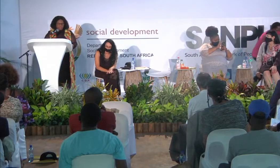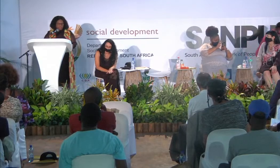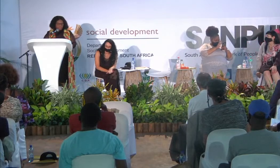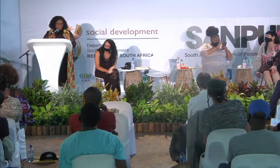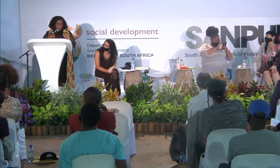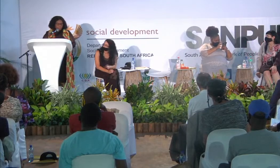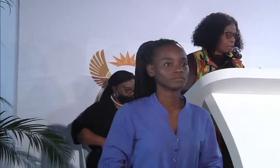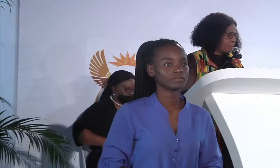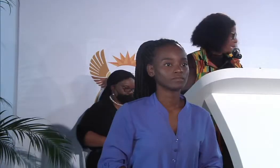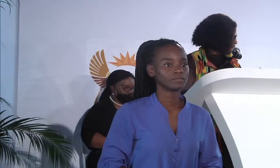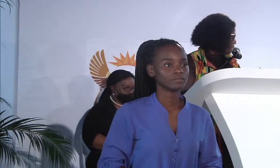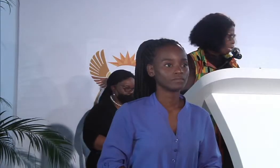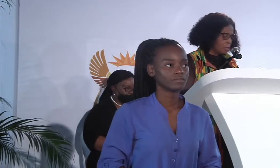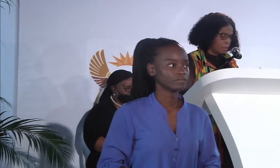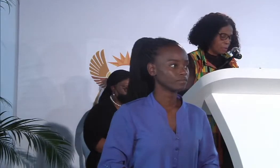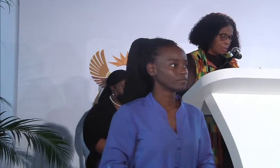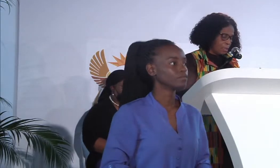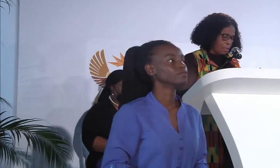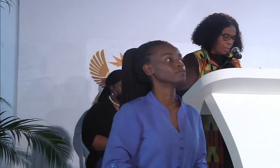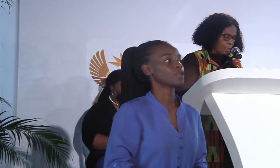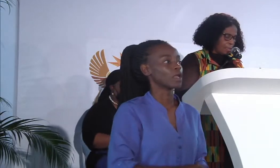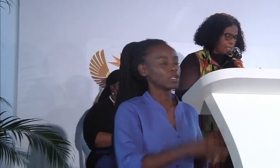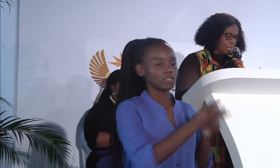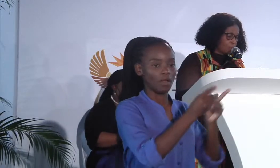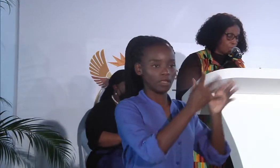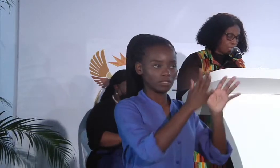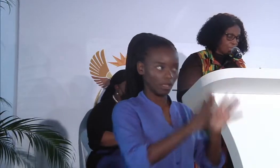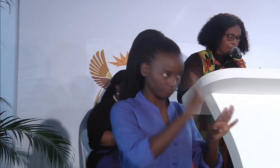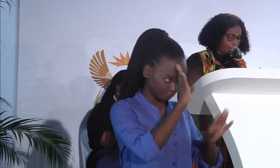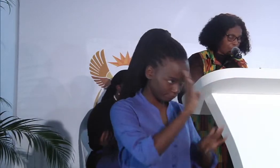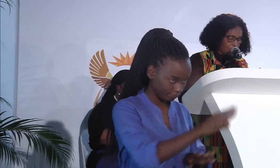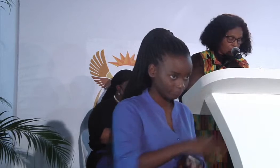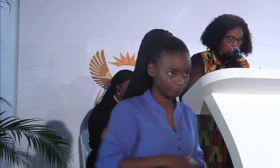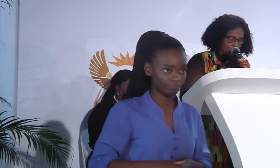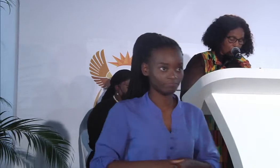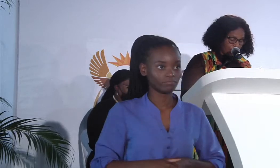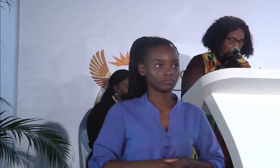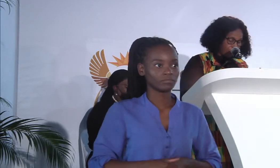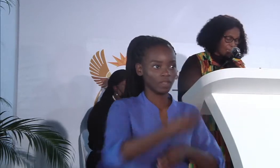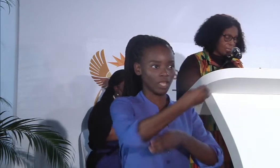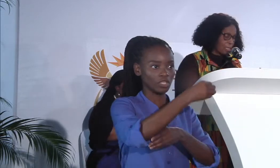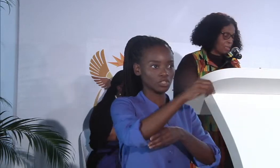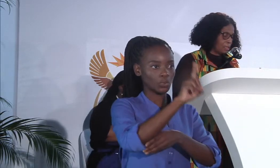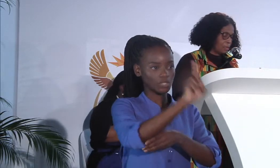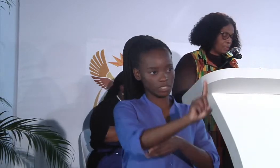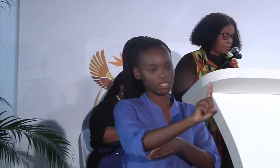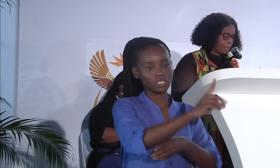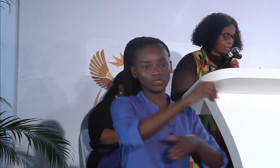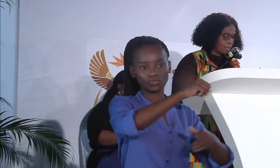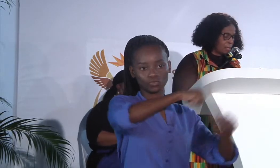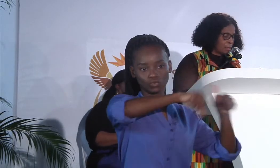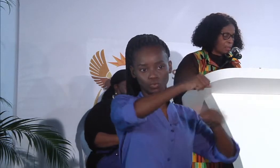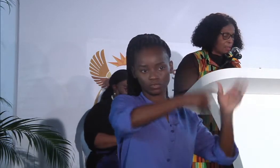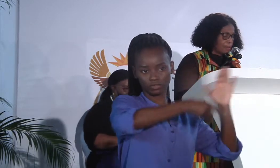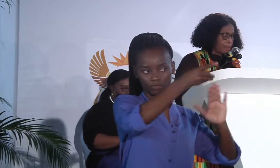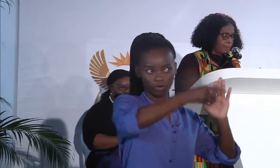Greetings to the program director, the HOD for the Social Development Department.